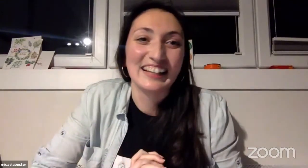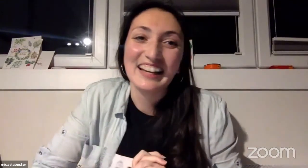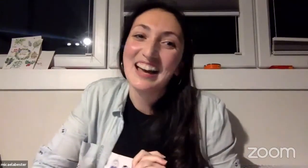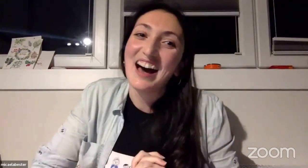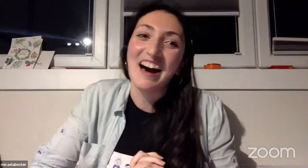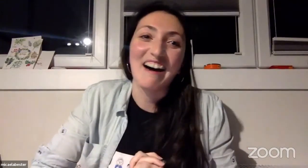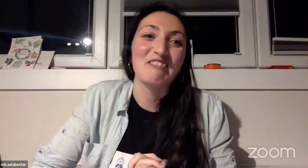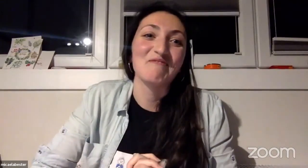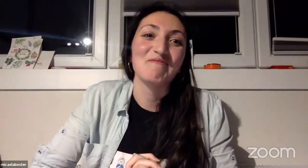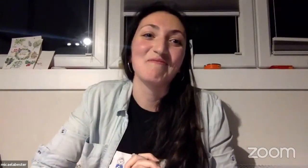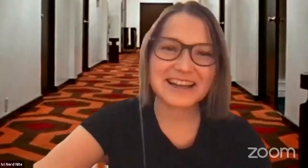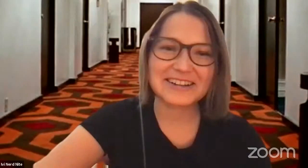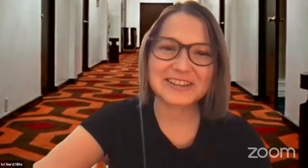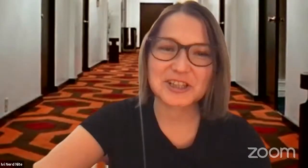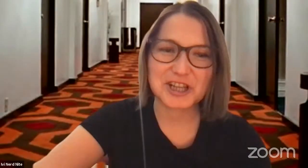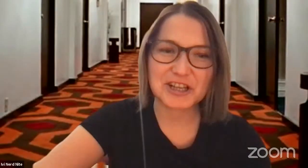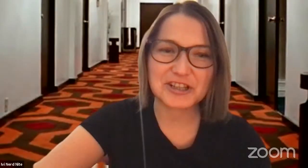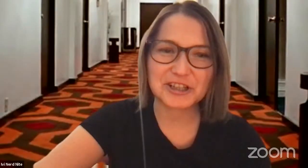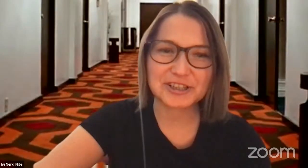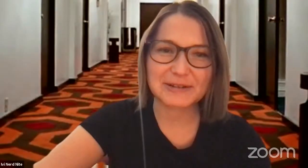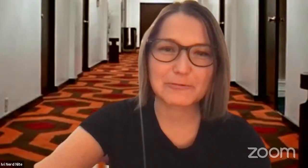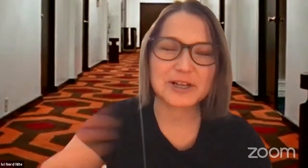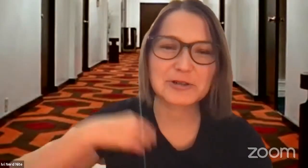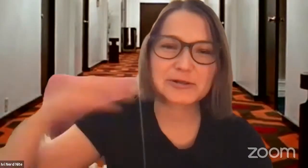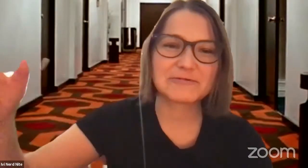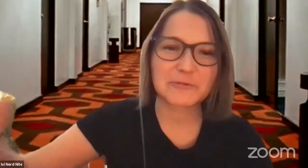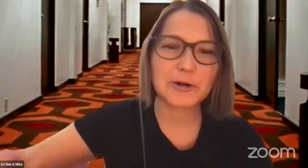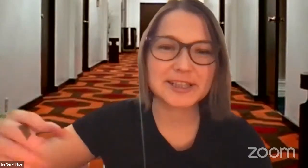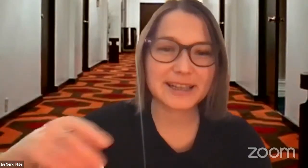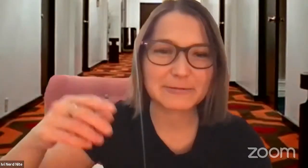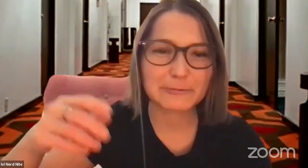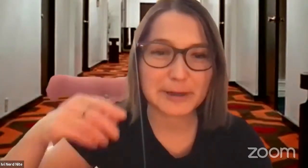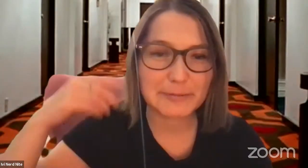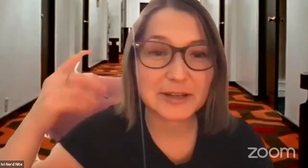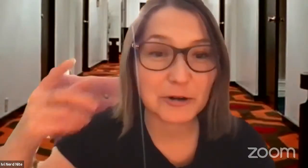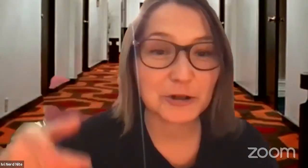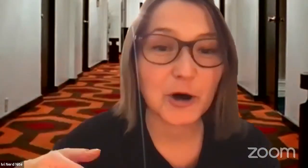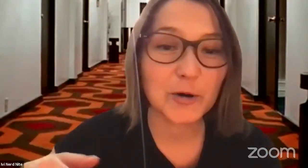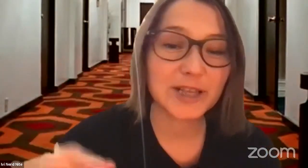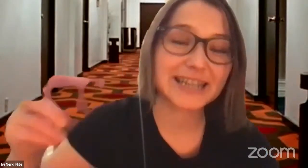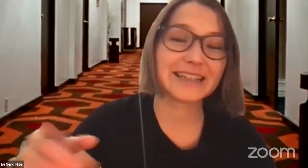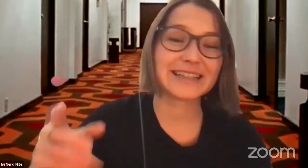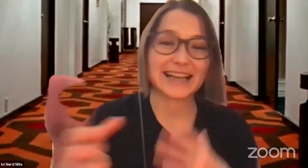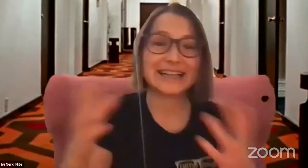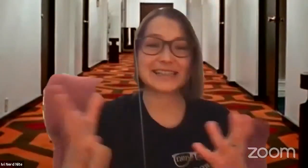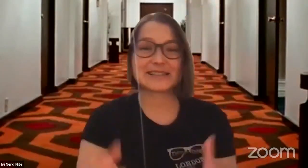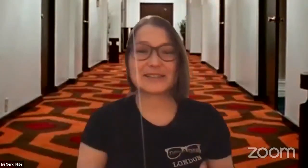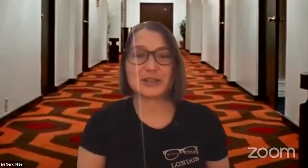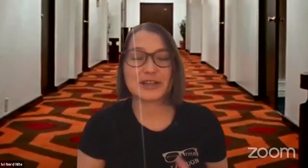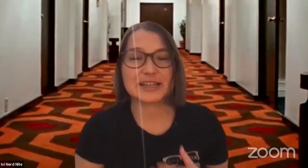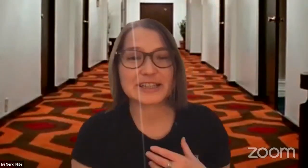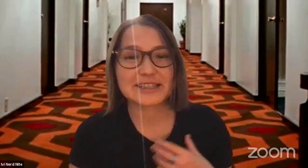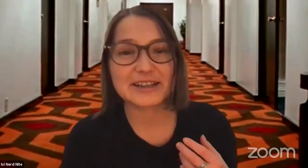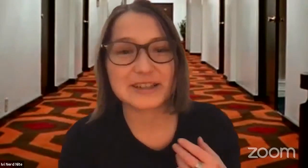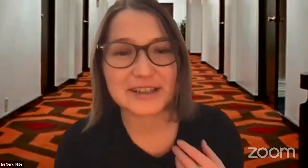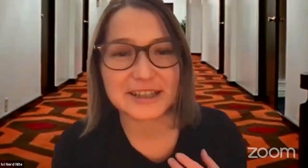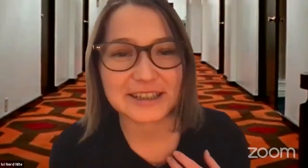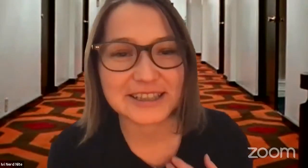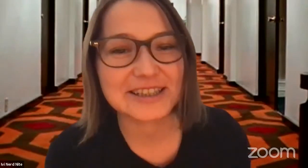is. Is there a gesture that we should avoid that we may not know that is,